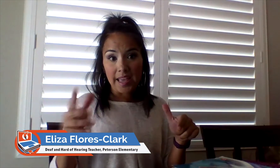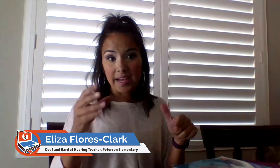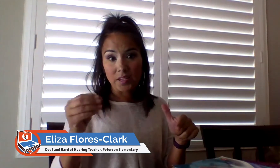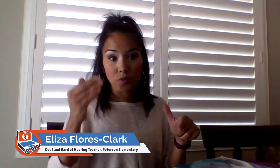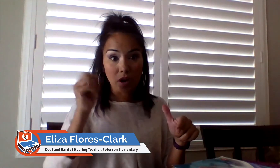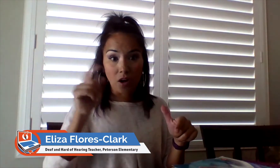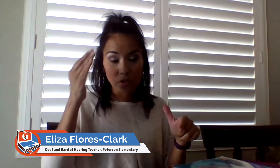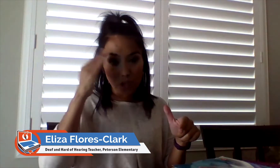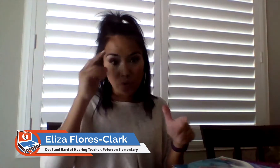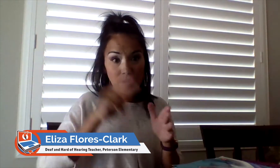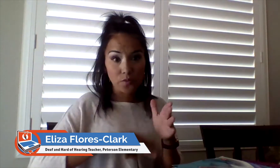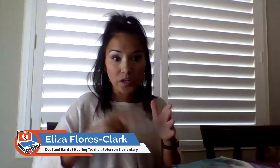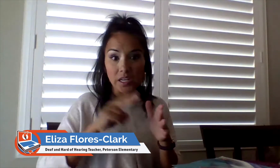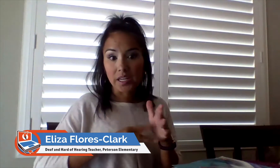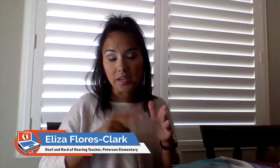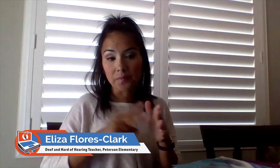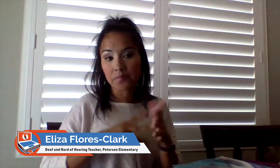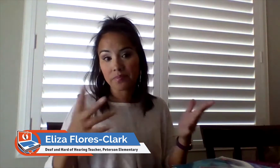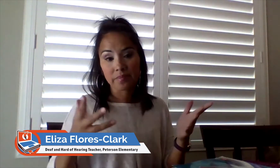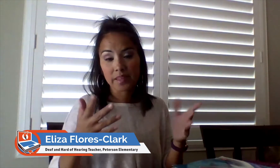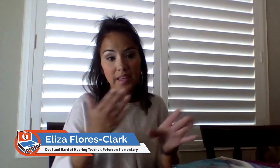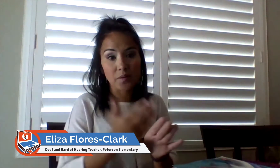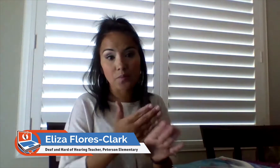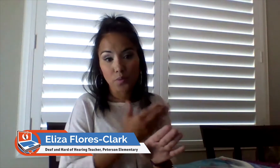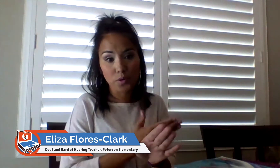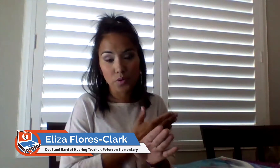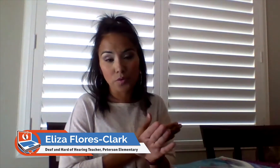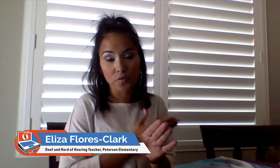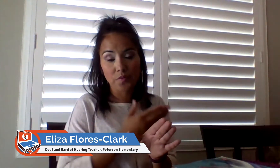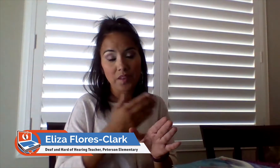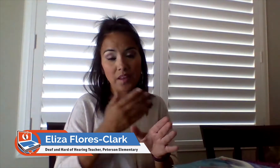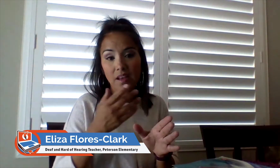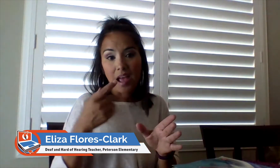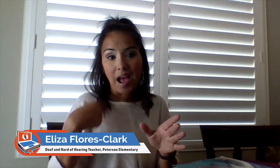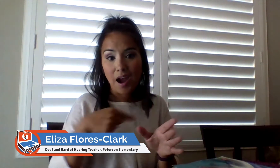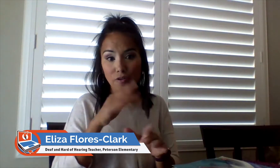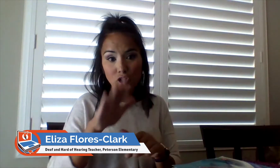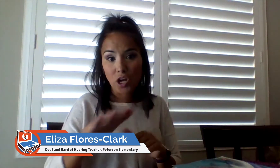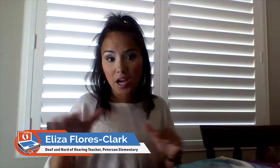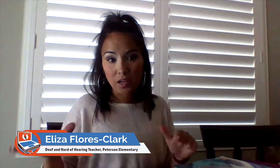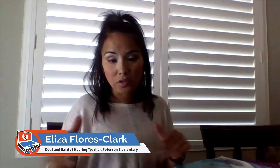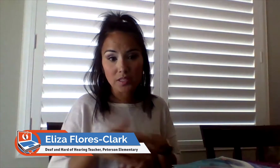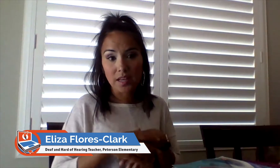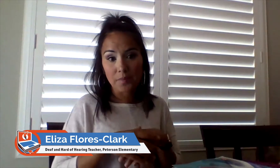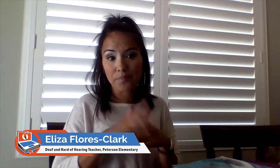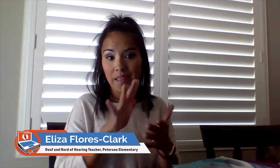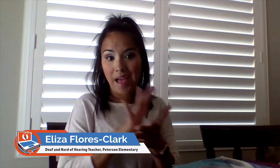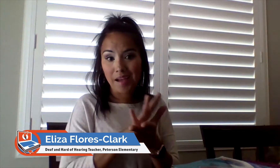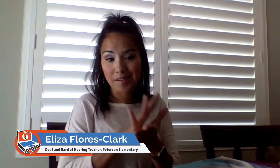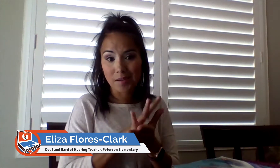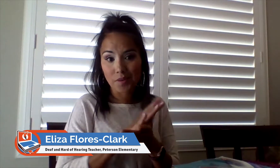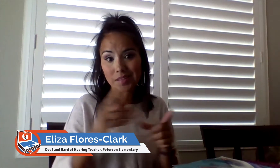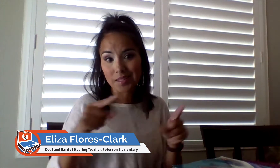and we all know that reading can improve our child's academic